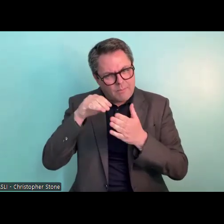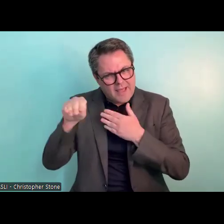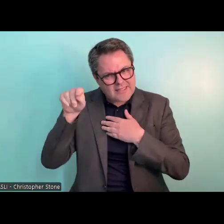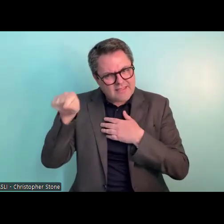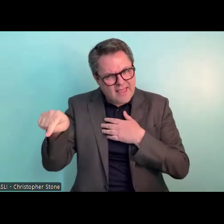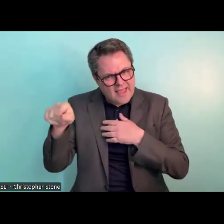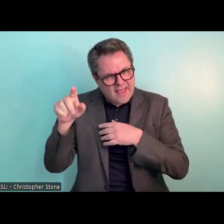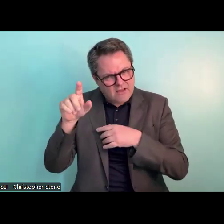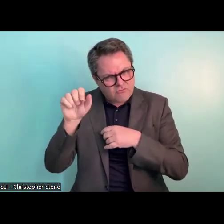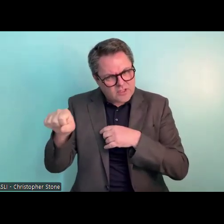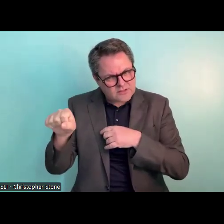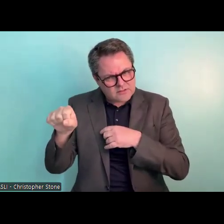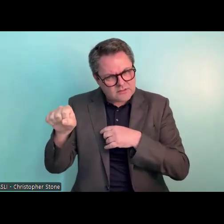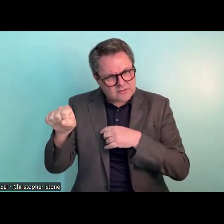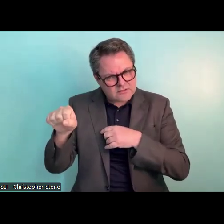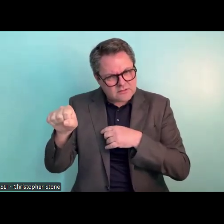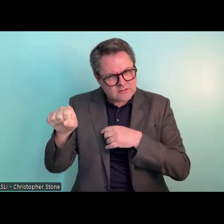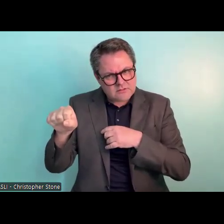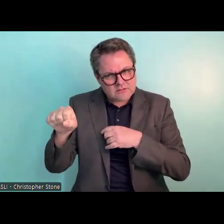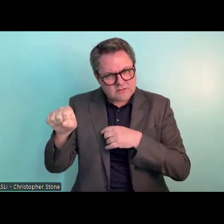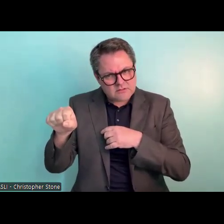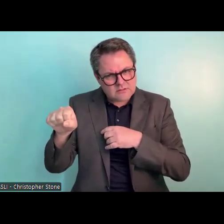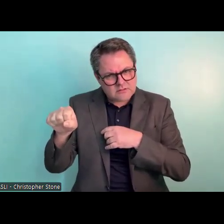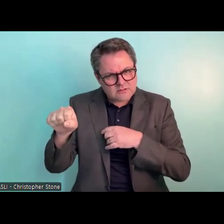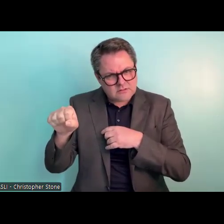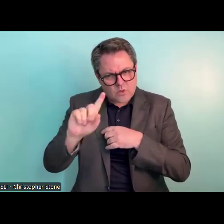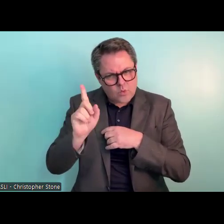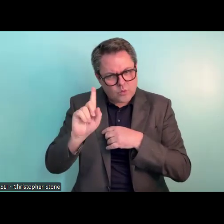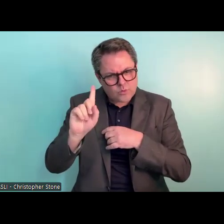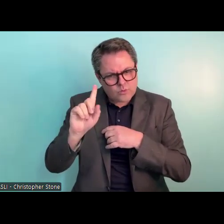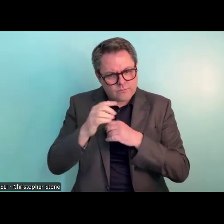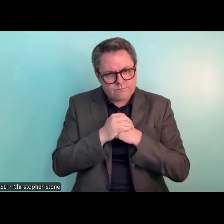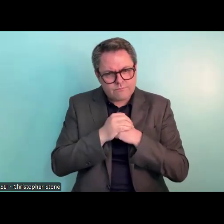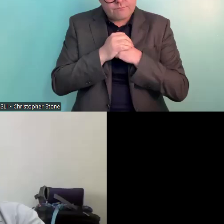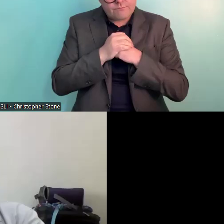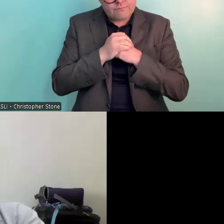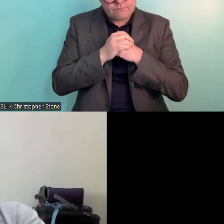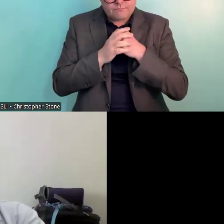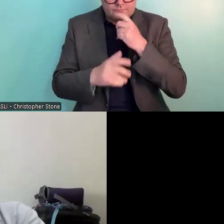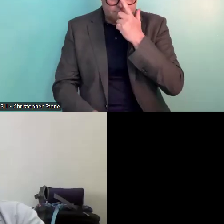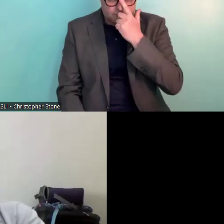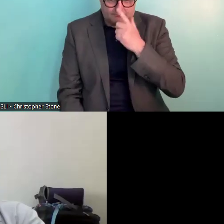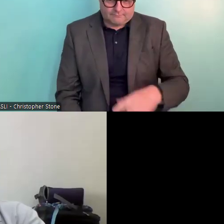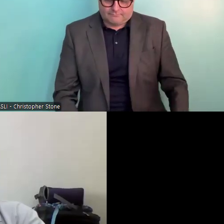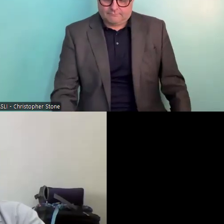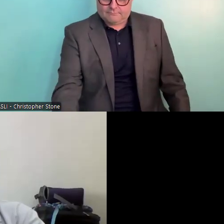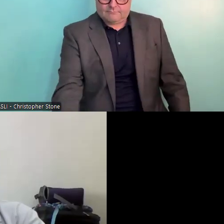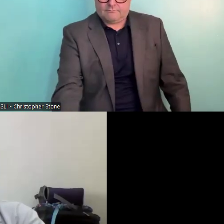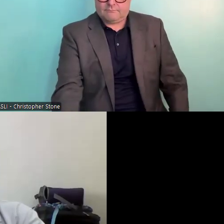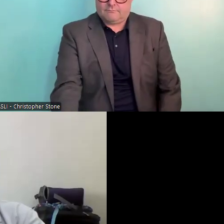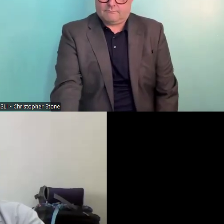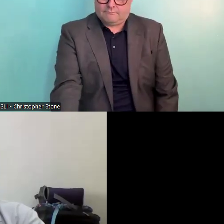we met in Rwanda and I think there was a discussion of payment then. Is that right? Yes, that's right.